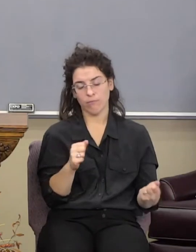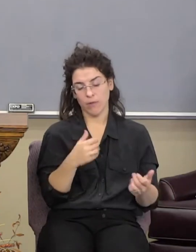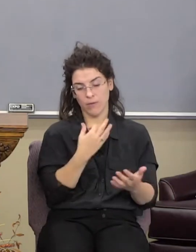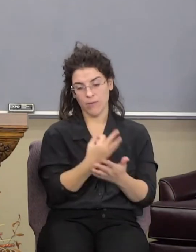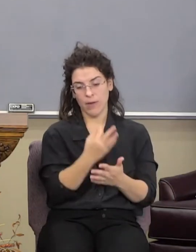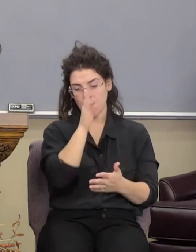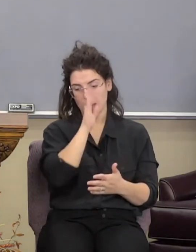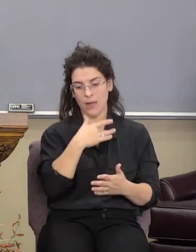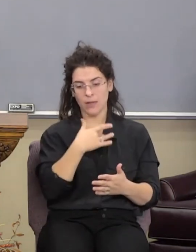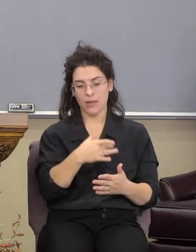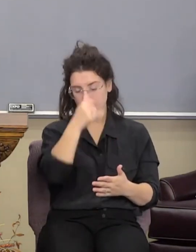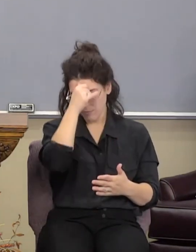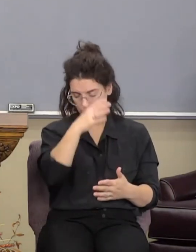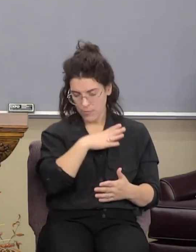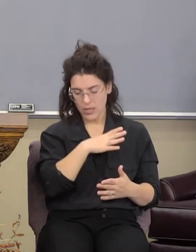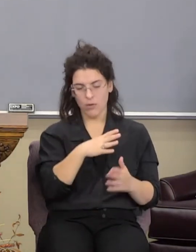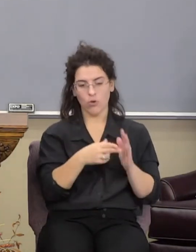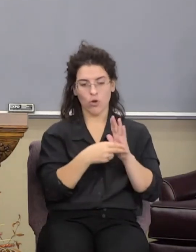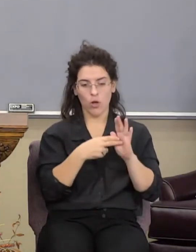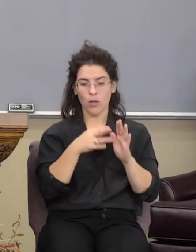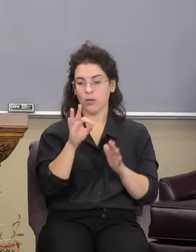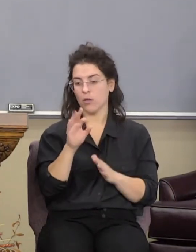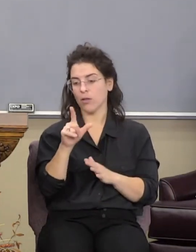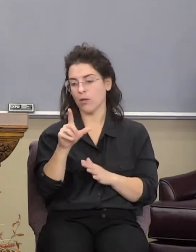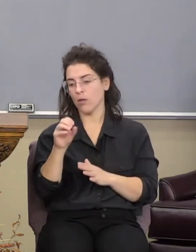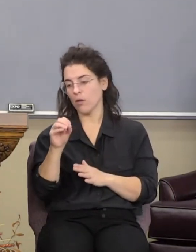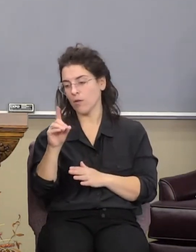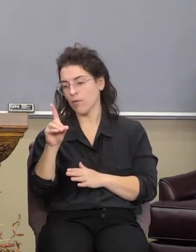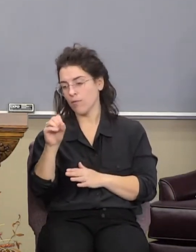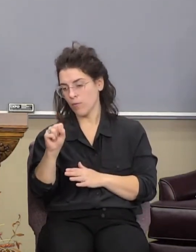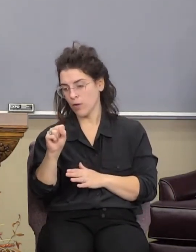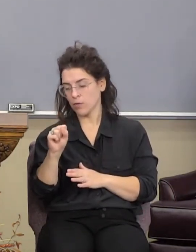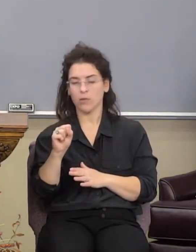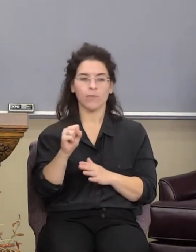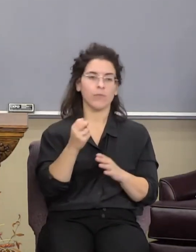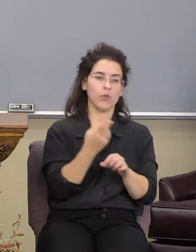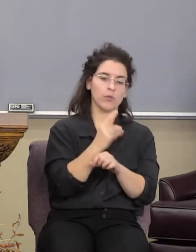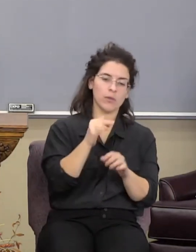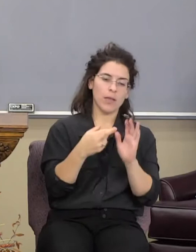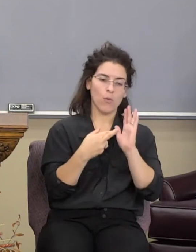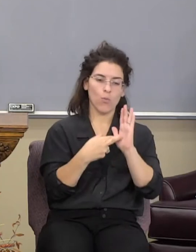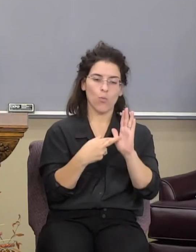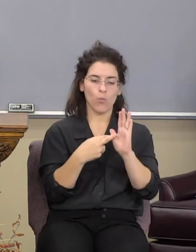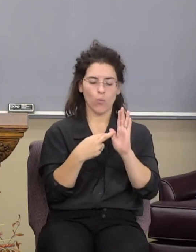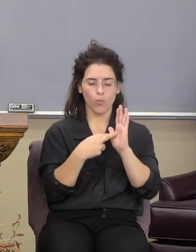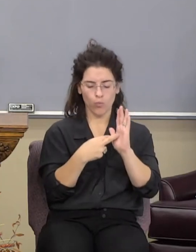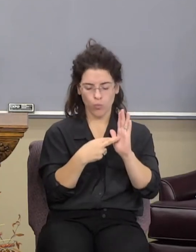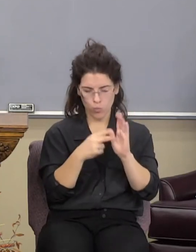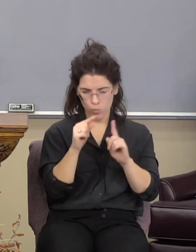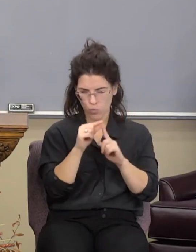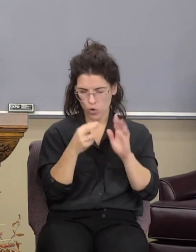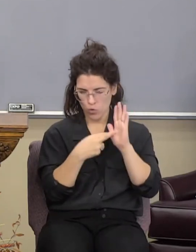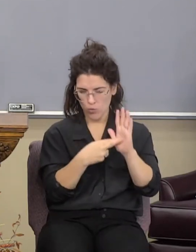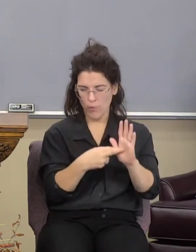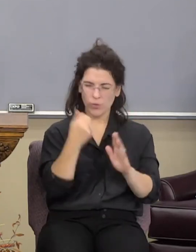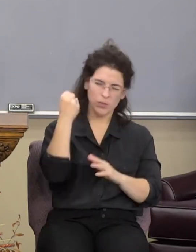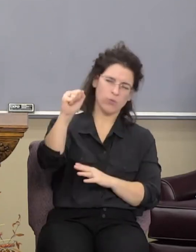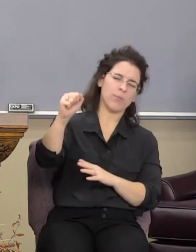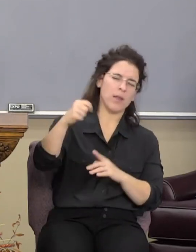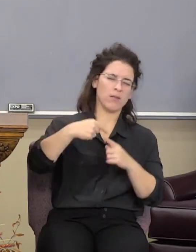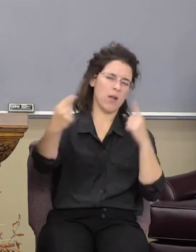called floods. I mean, so God uses the term flood to represent rebellion, to represent